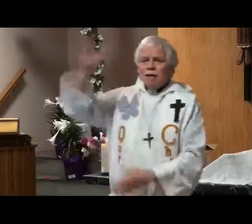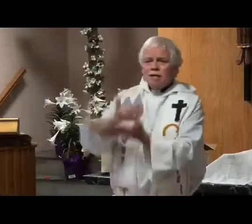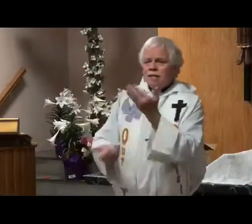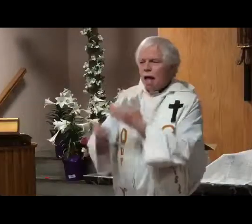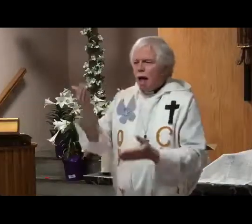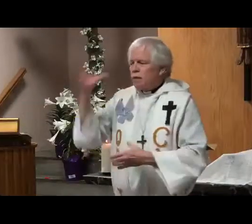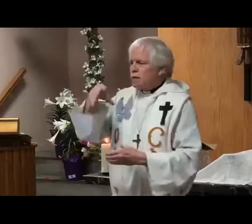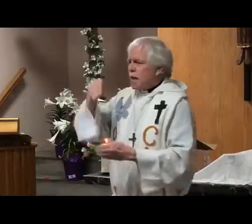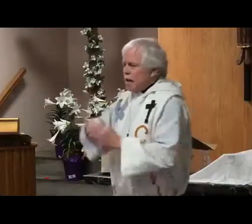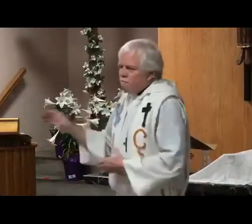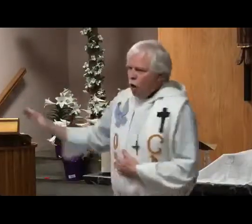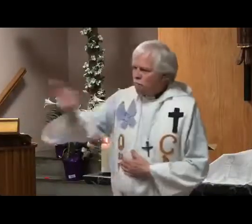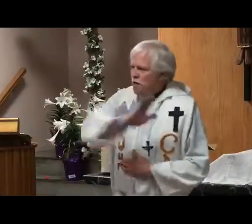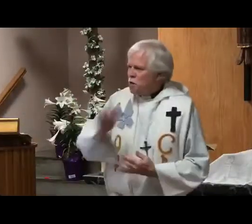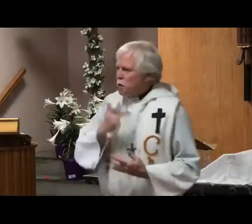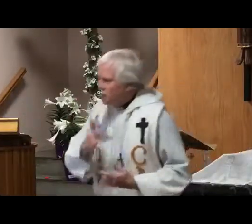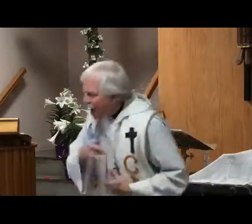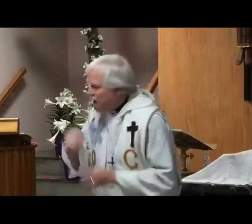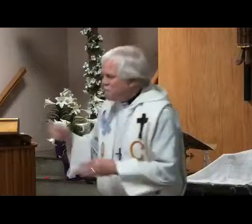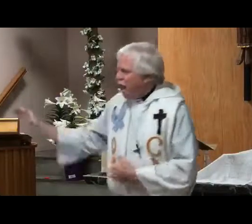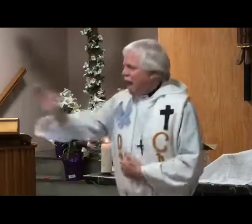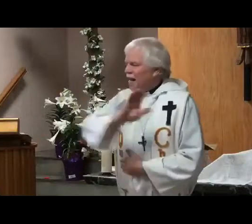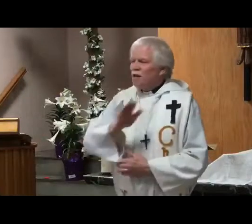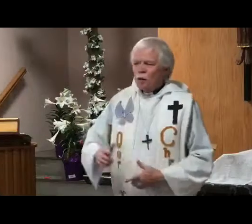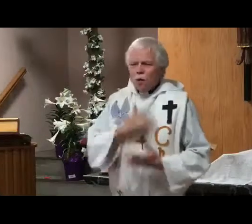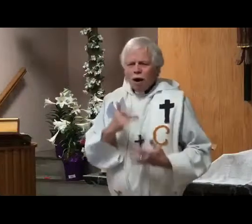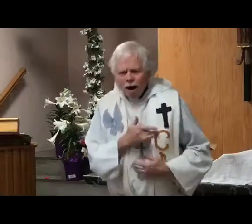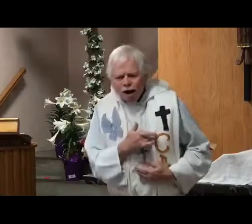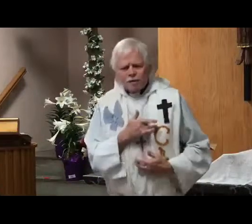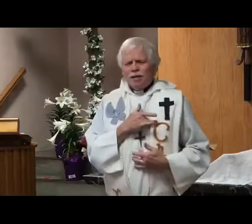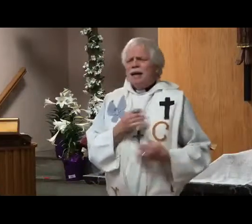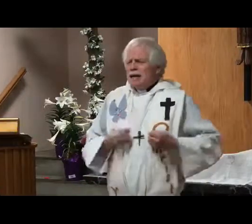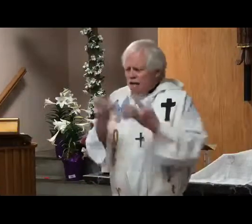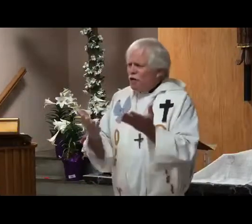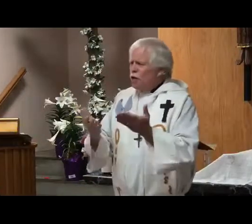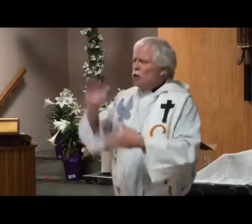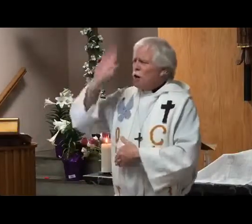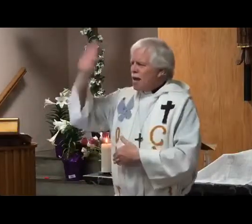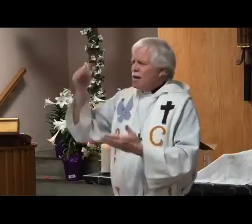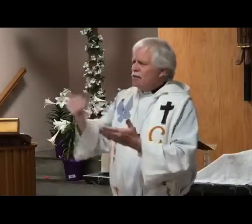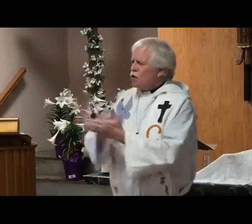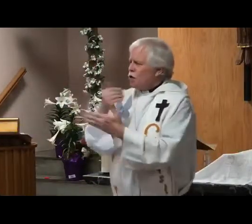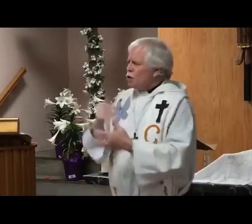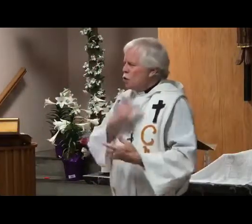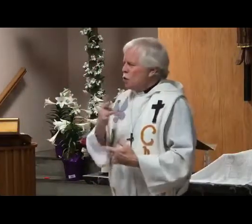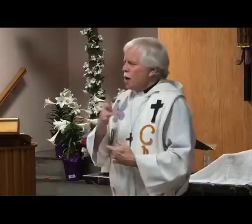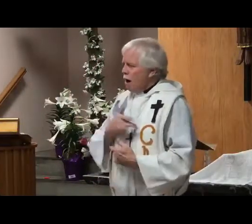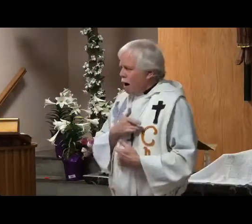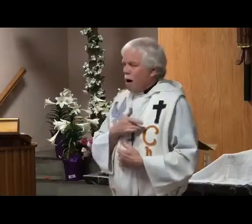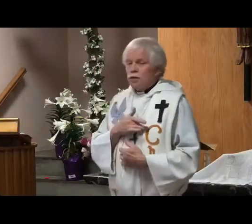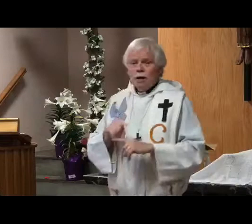but his hands involved in your life and in your heart, giving you his